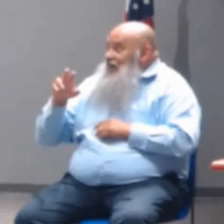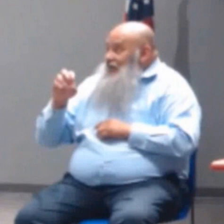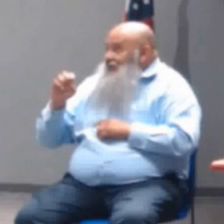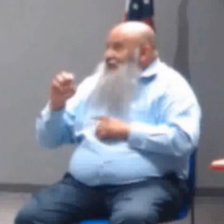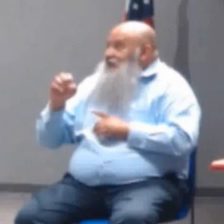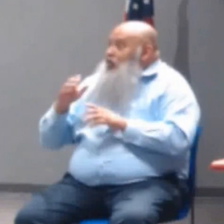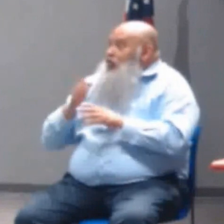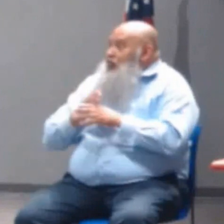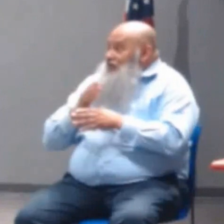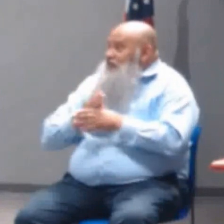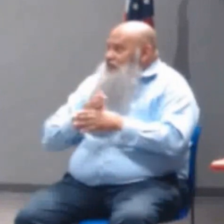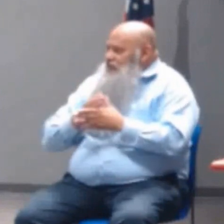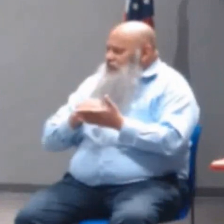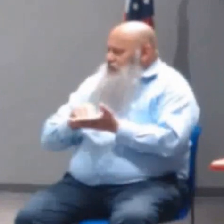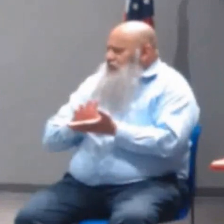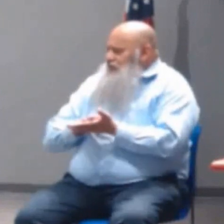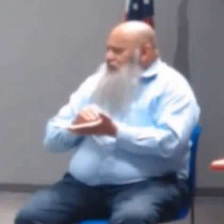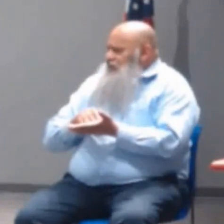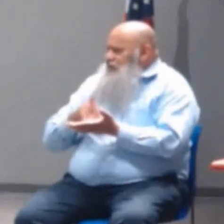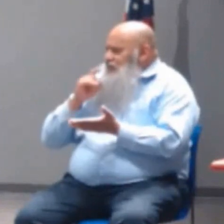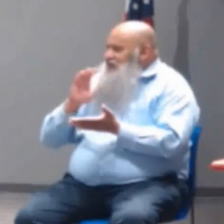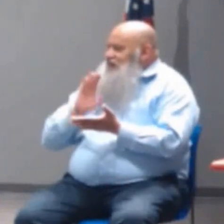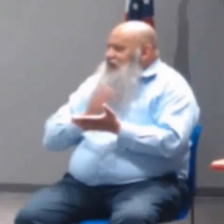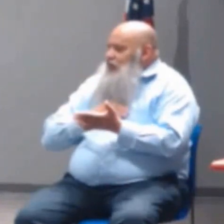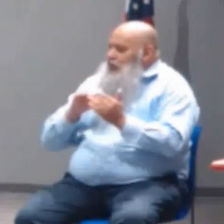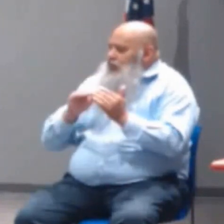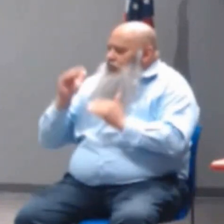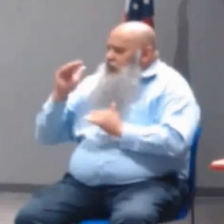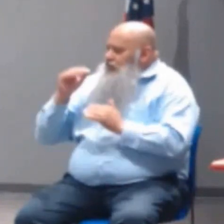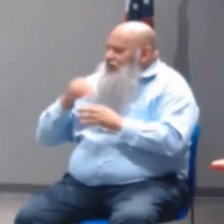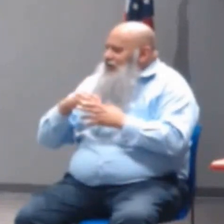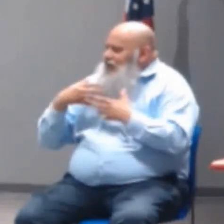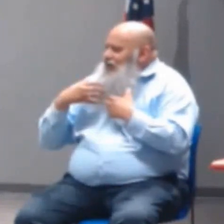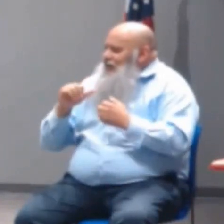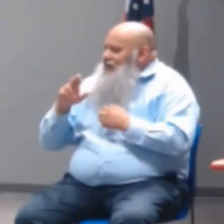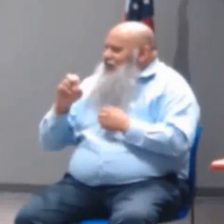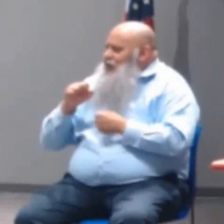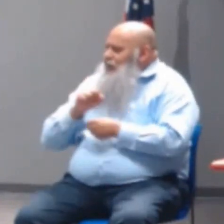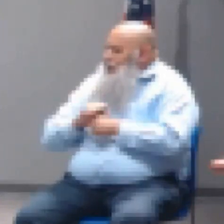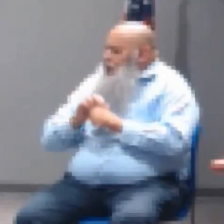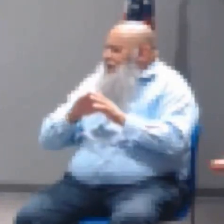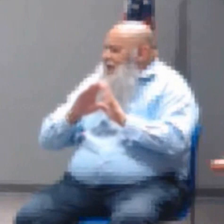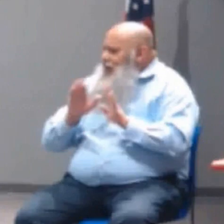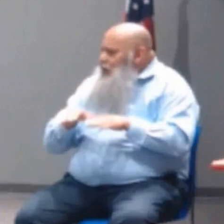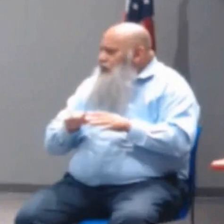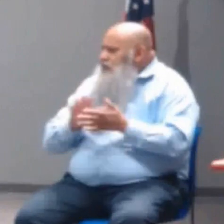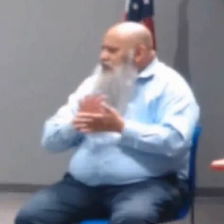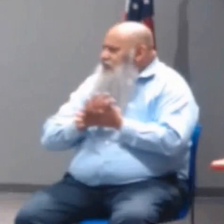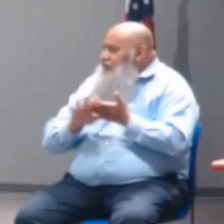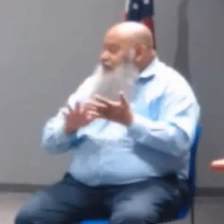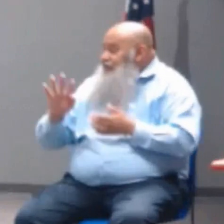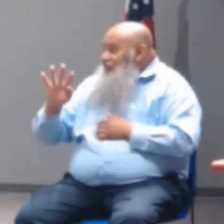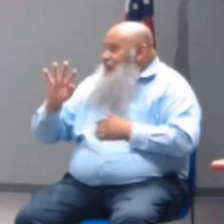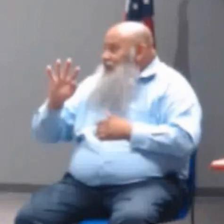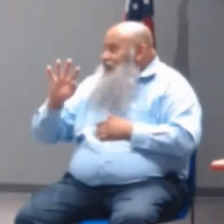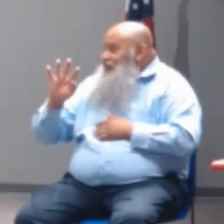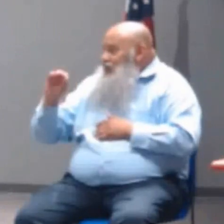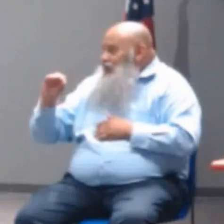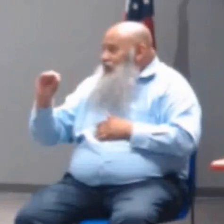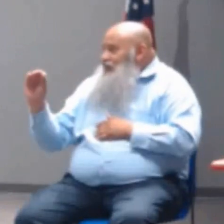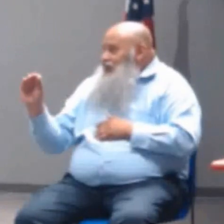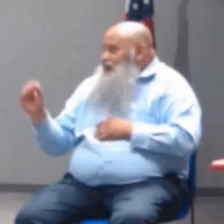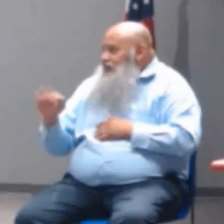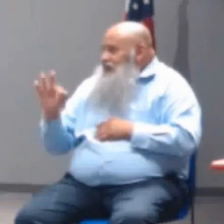documented, as are disparities in housing, healthcare, and employment. Approximately